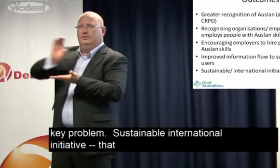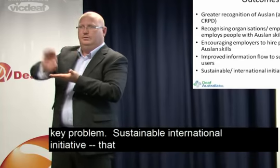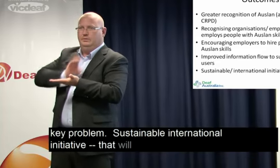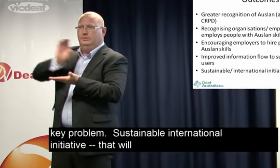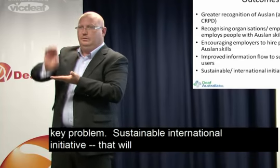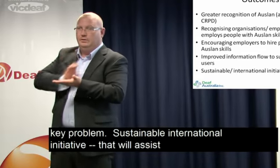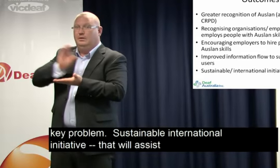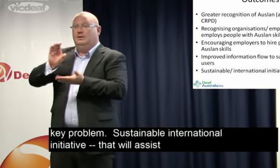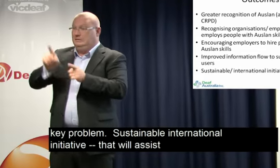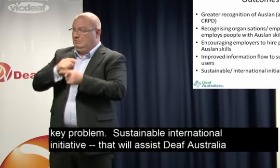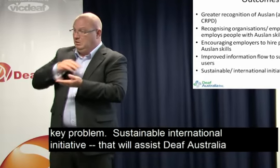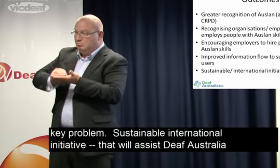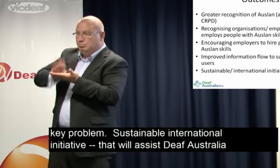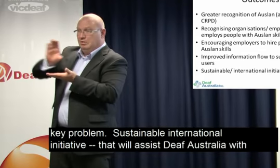that continues to come directly to us.